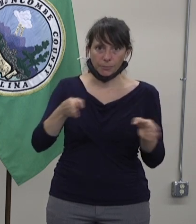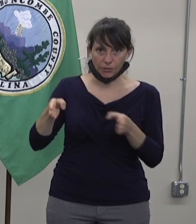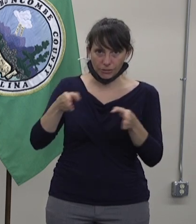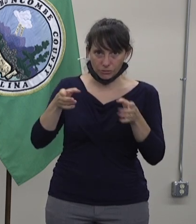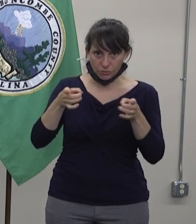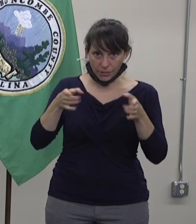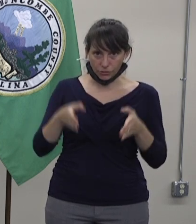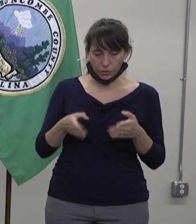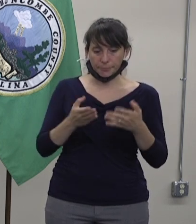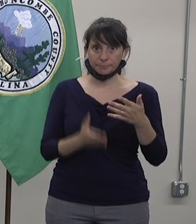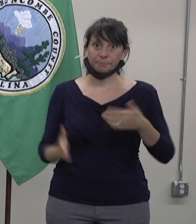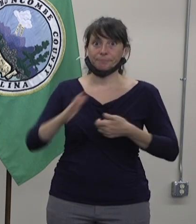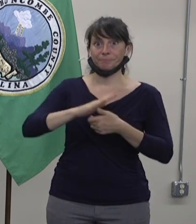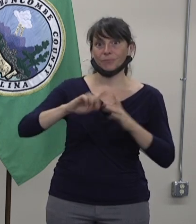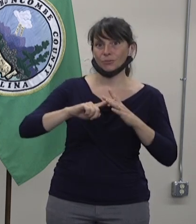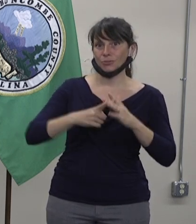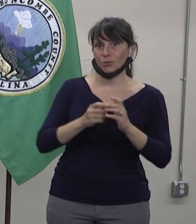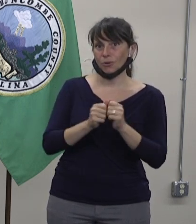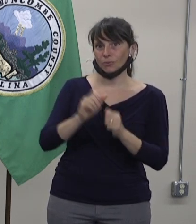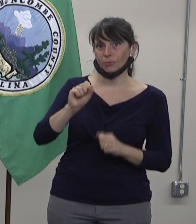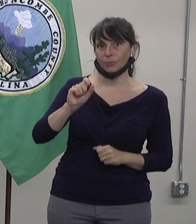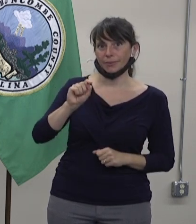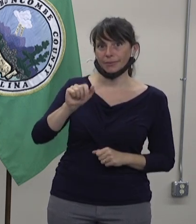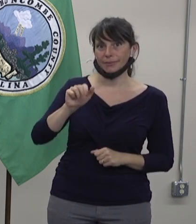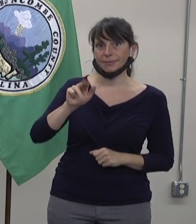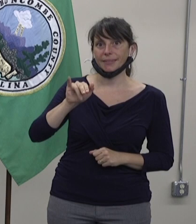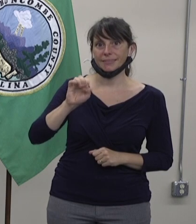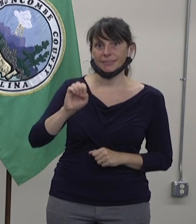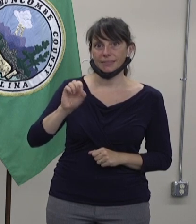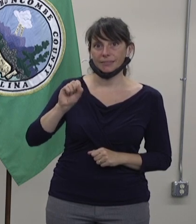update from Stacie Saunders.